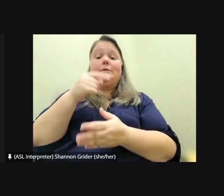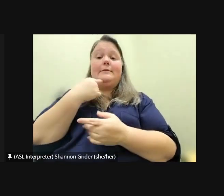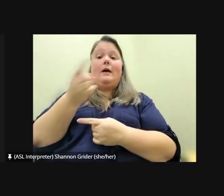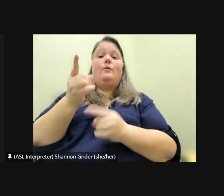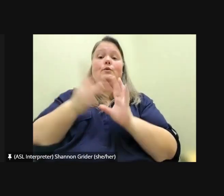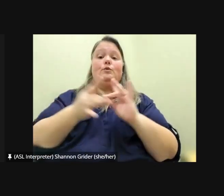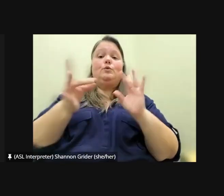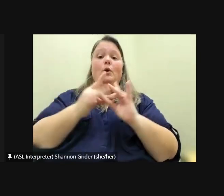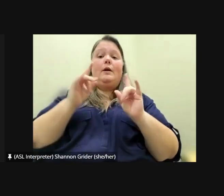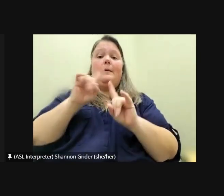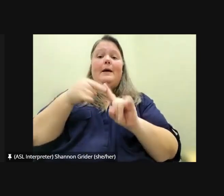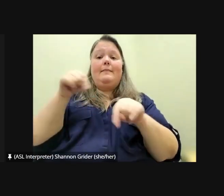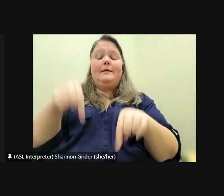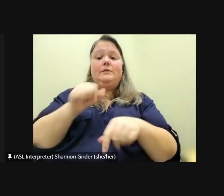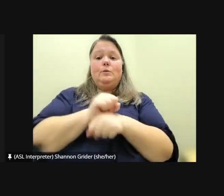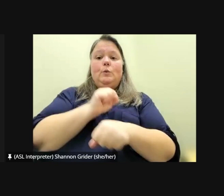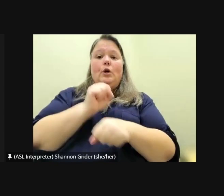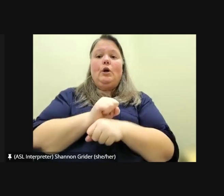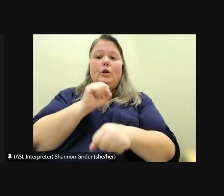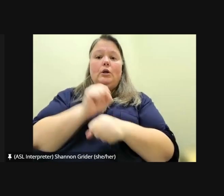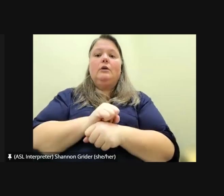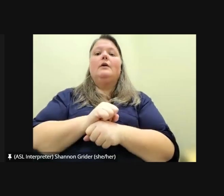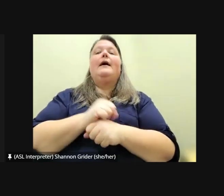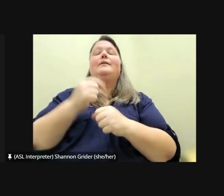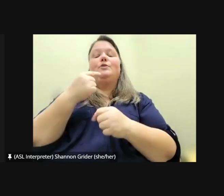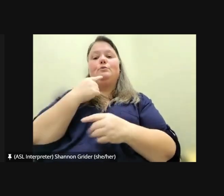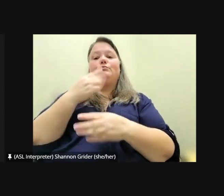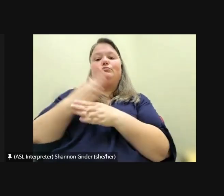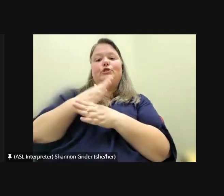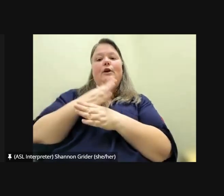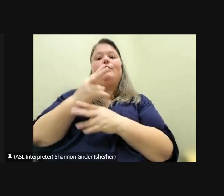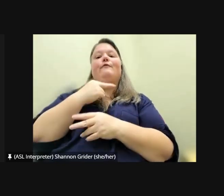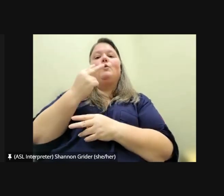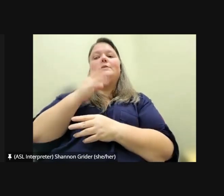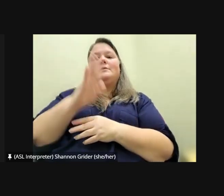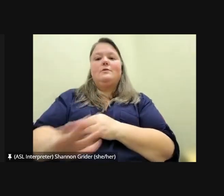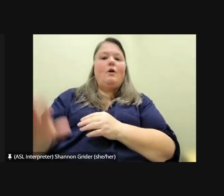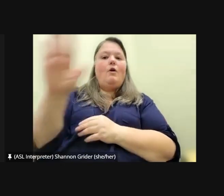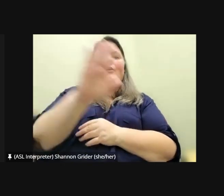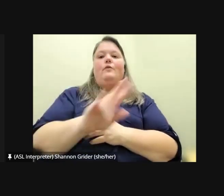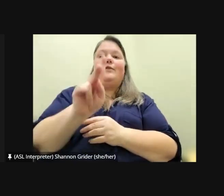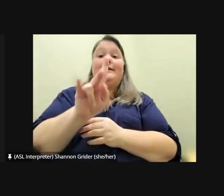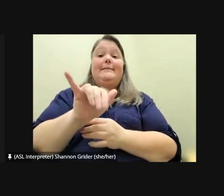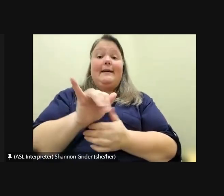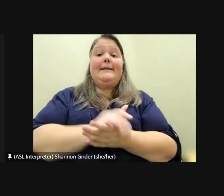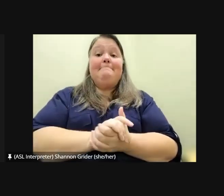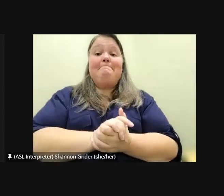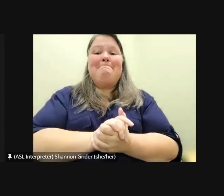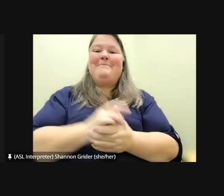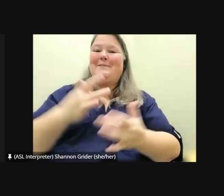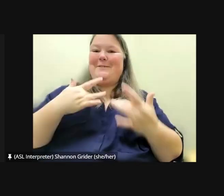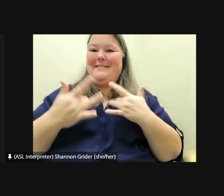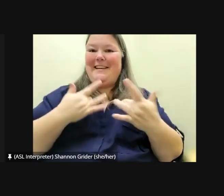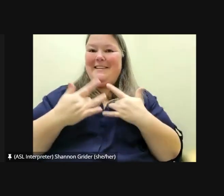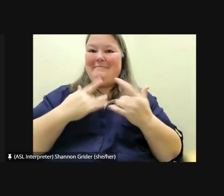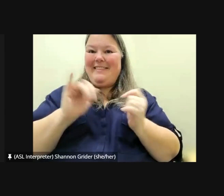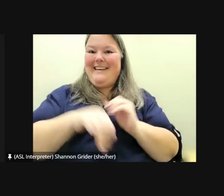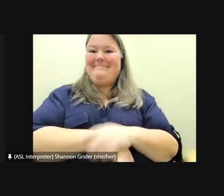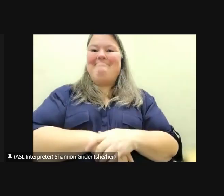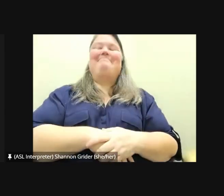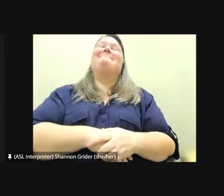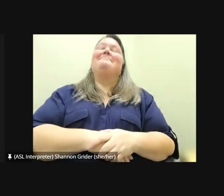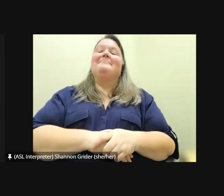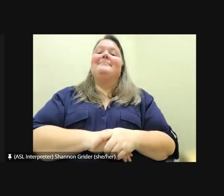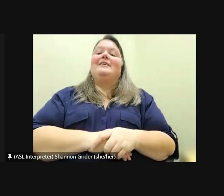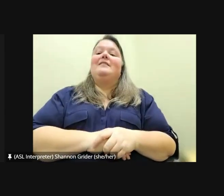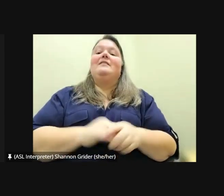more voices around the state of Kentucky involved in that storytelling work. So excited about that. Also